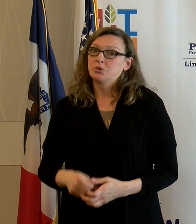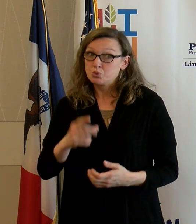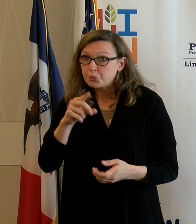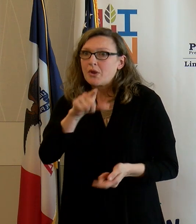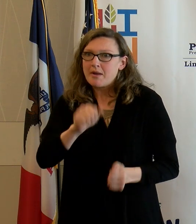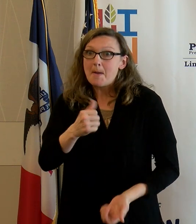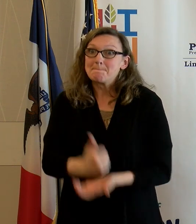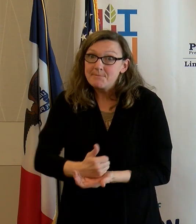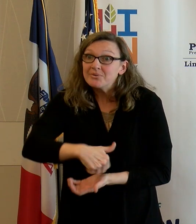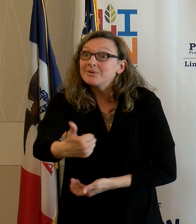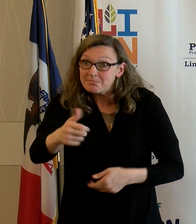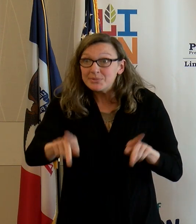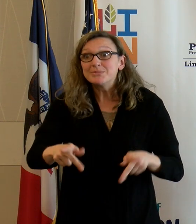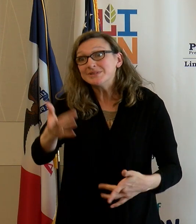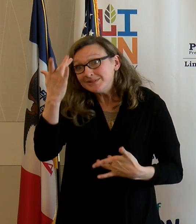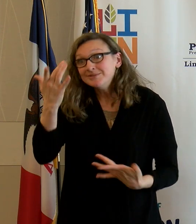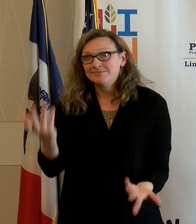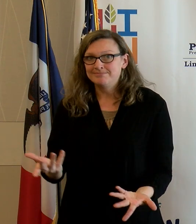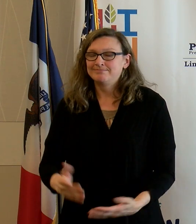We're all in this together.